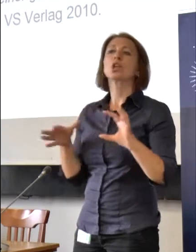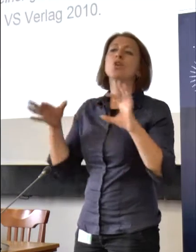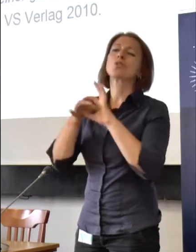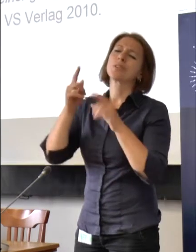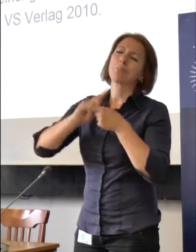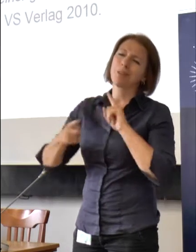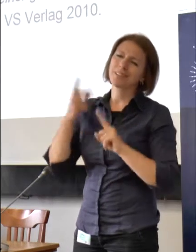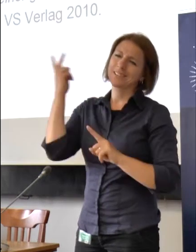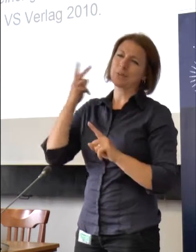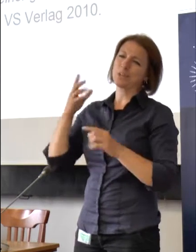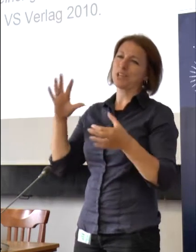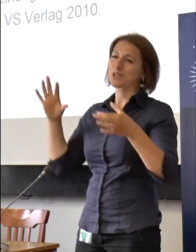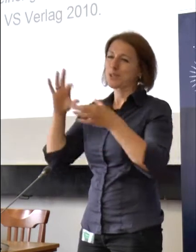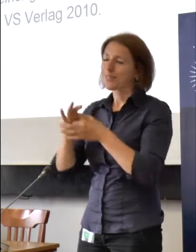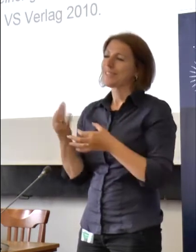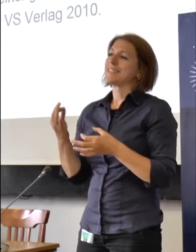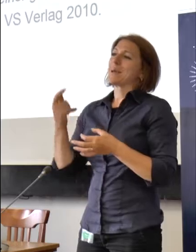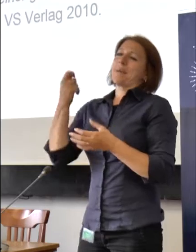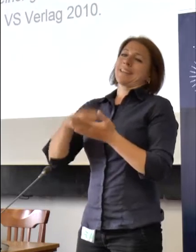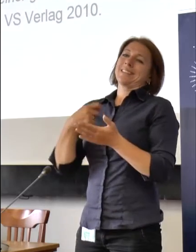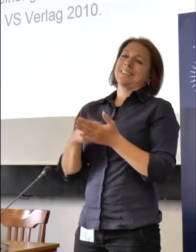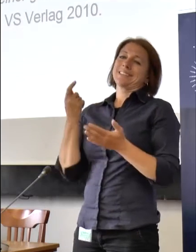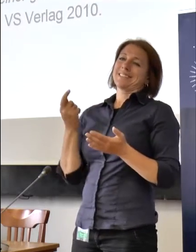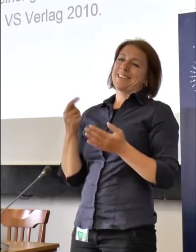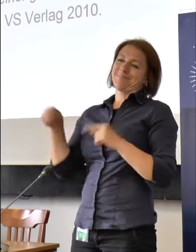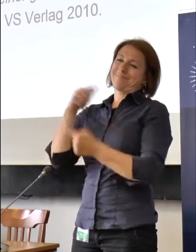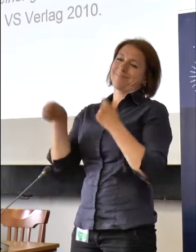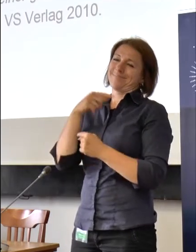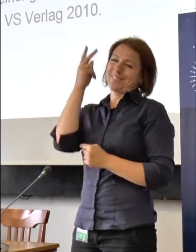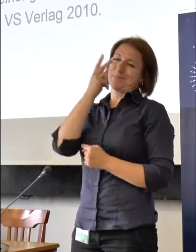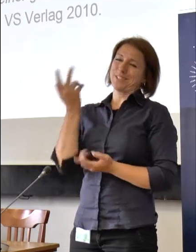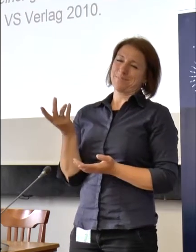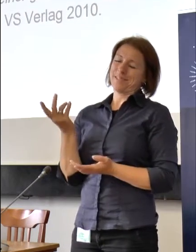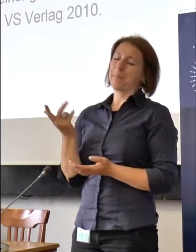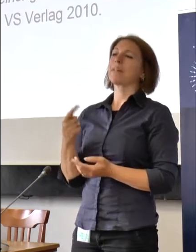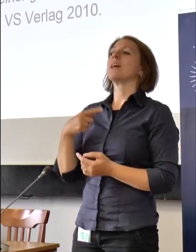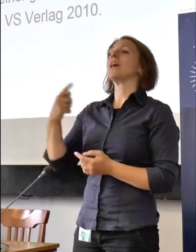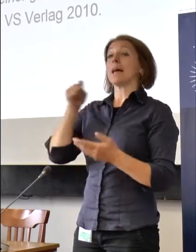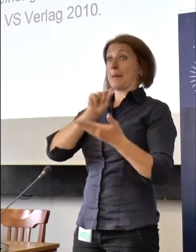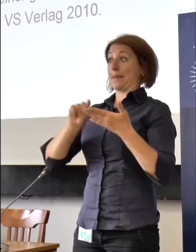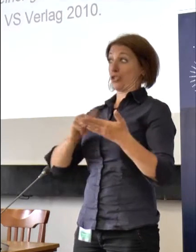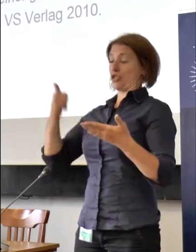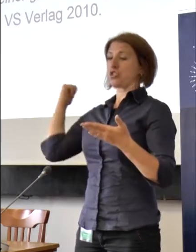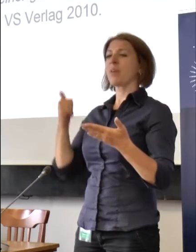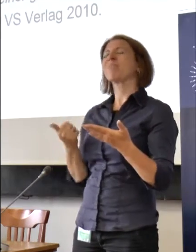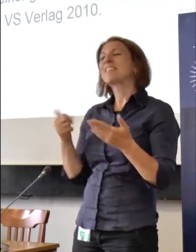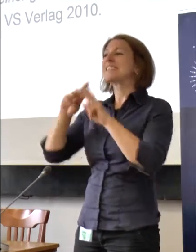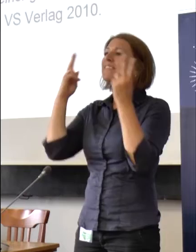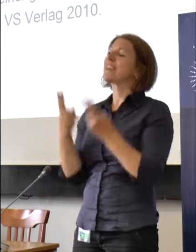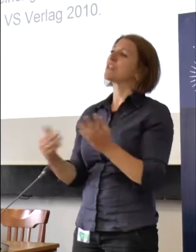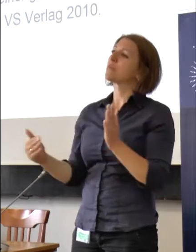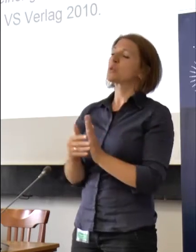can accumulate is English. The other languages are no capital at all in this